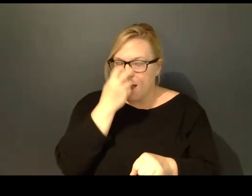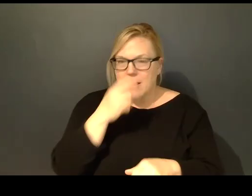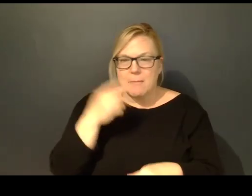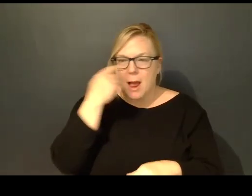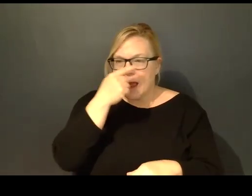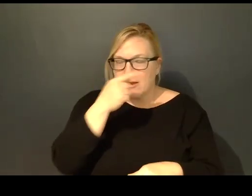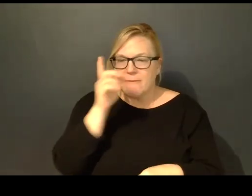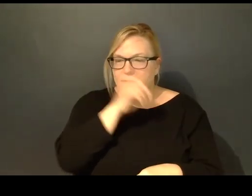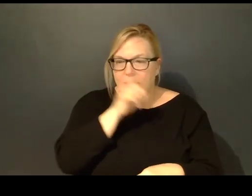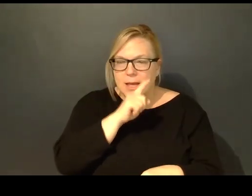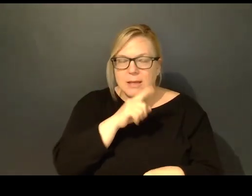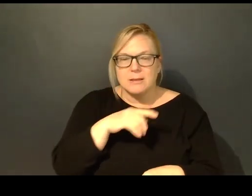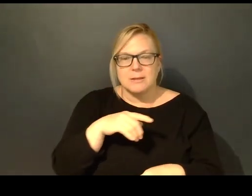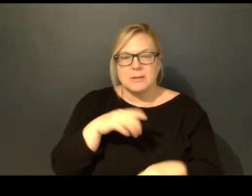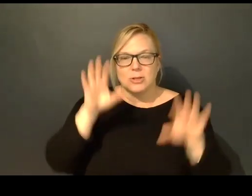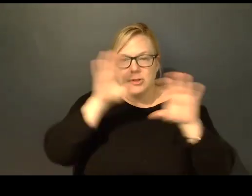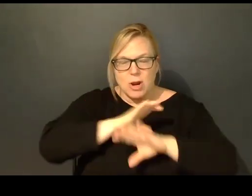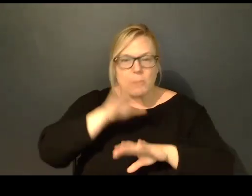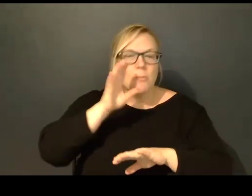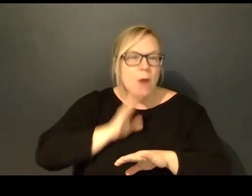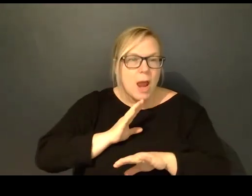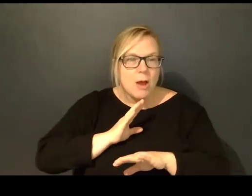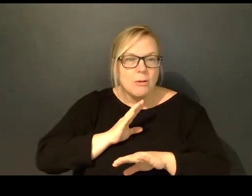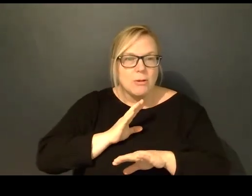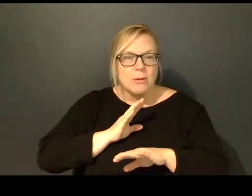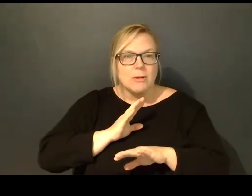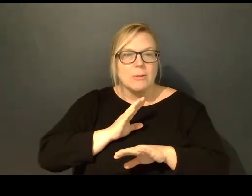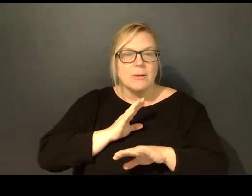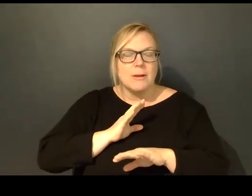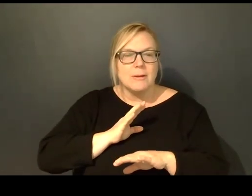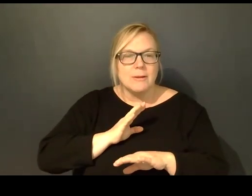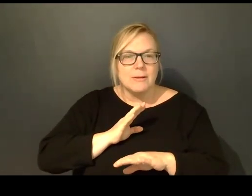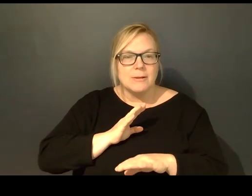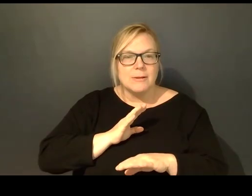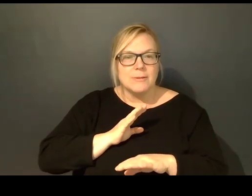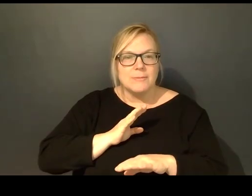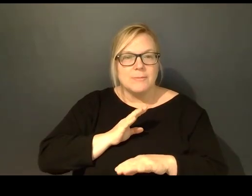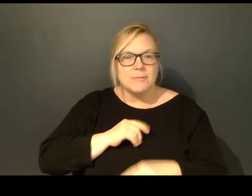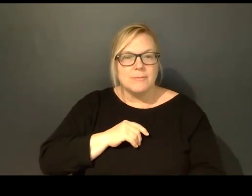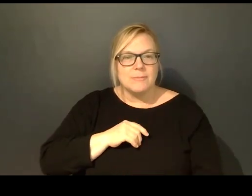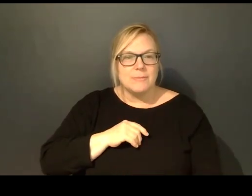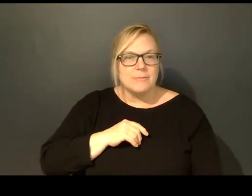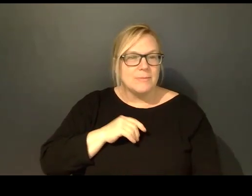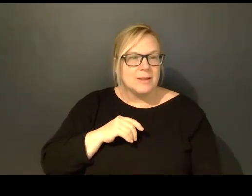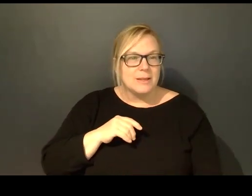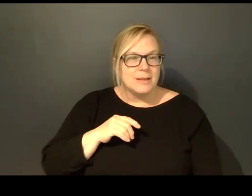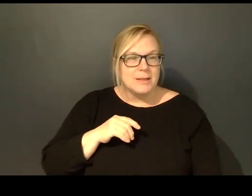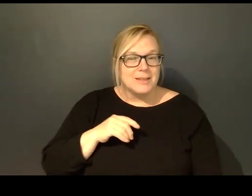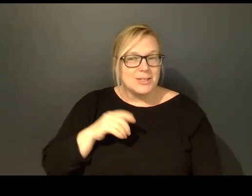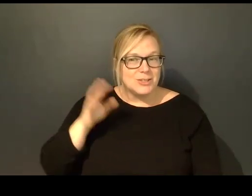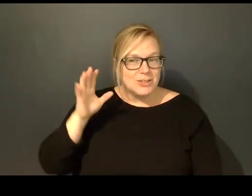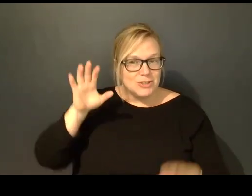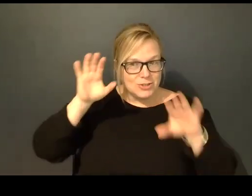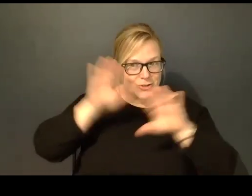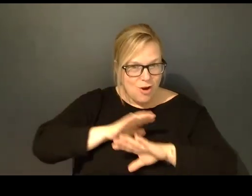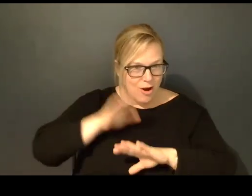They're dark brown, the BS part of me. I have dark hair